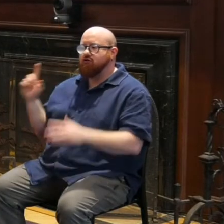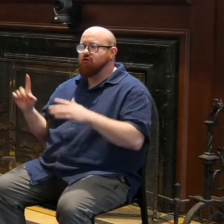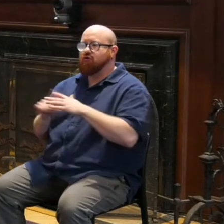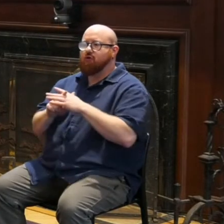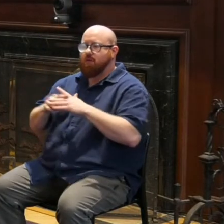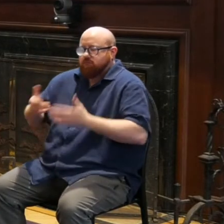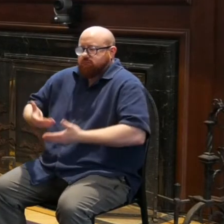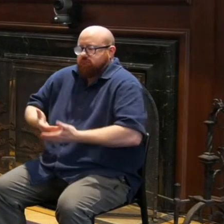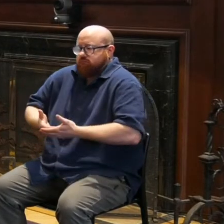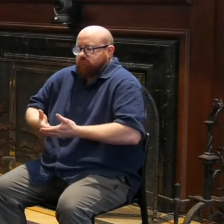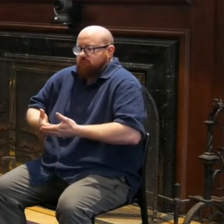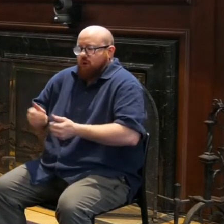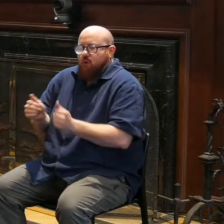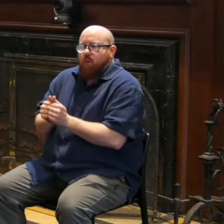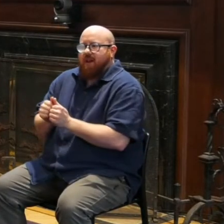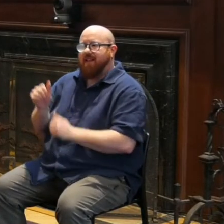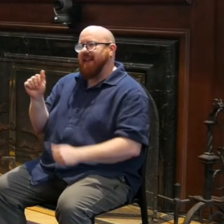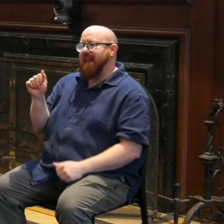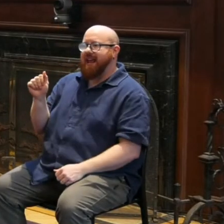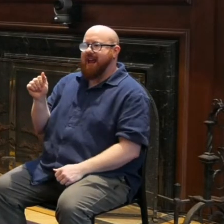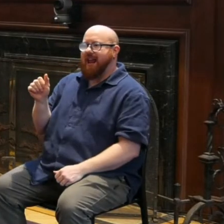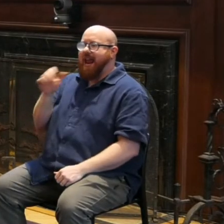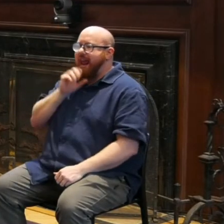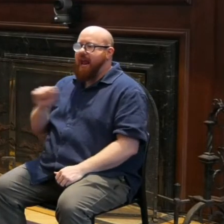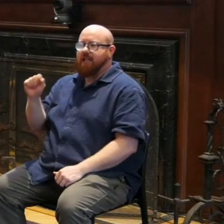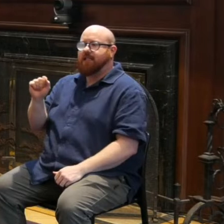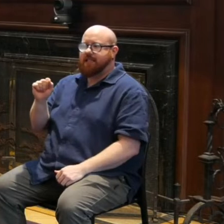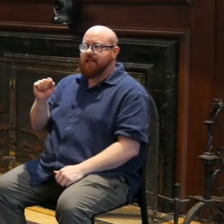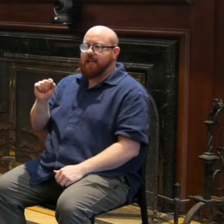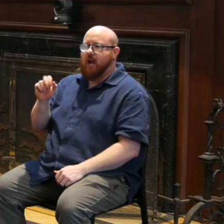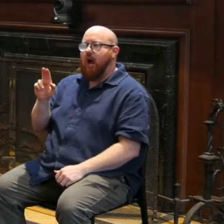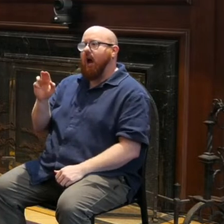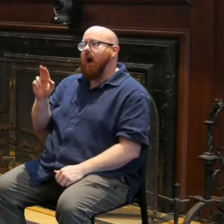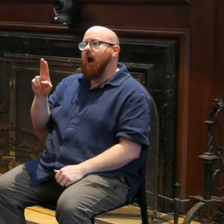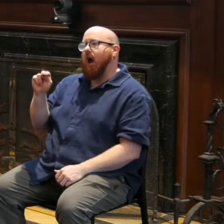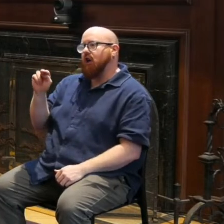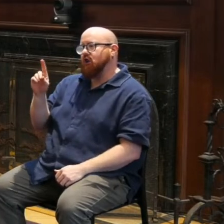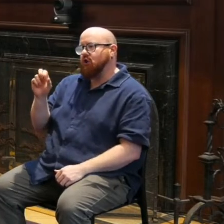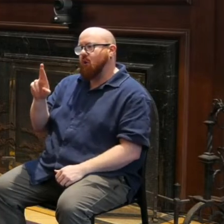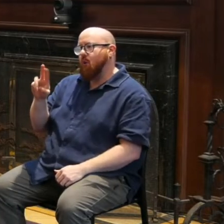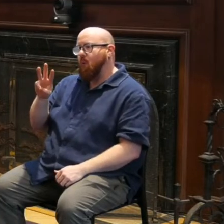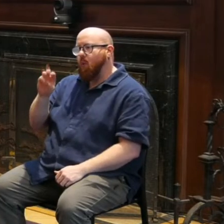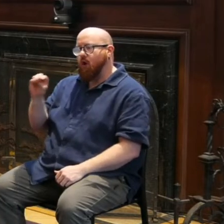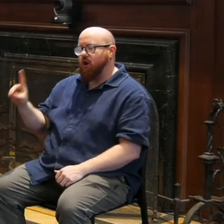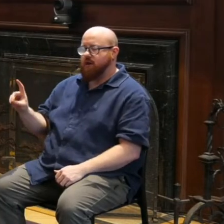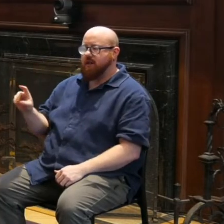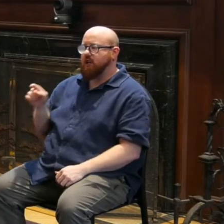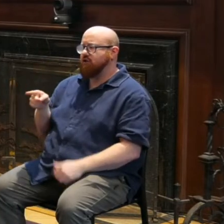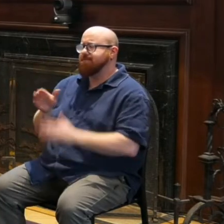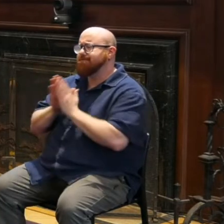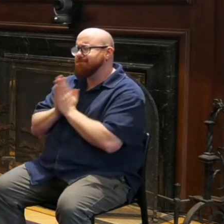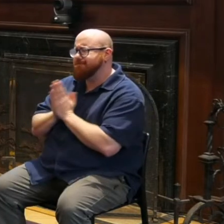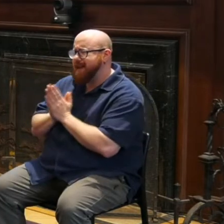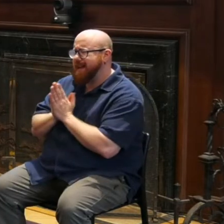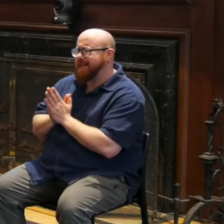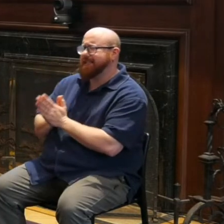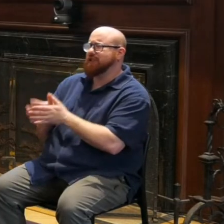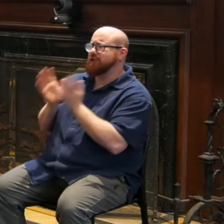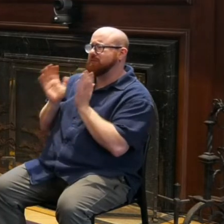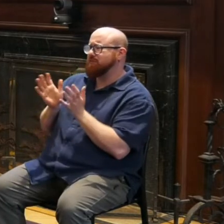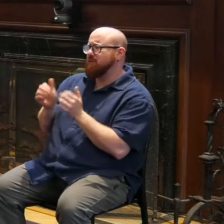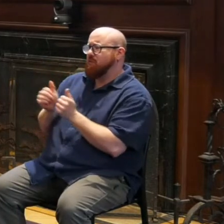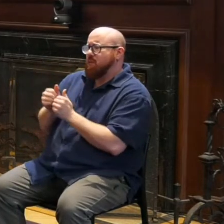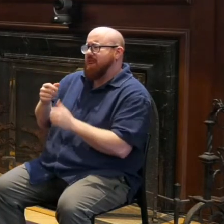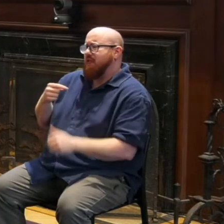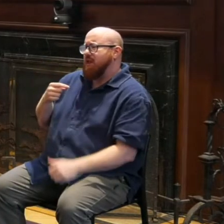antique Underwood, and she begged them to speak at her in unbroken torrents of coffee ground